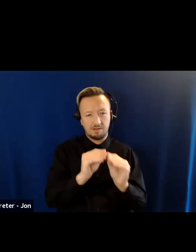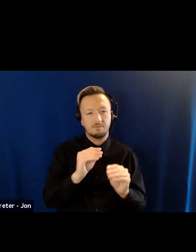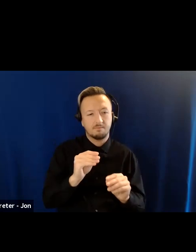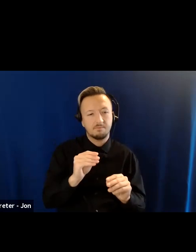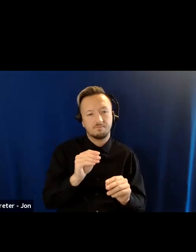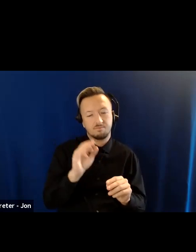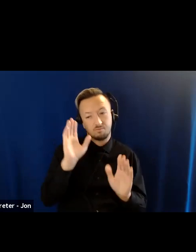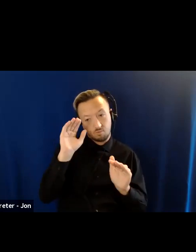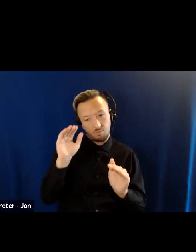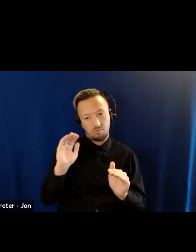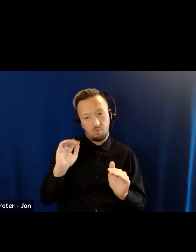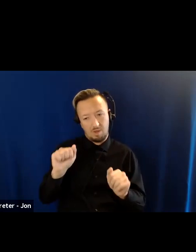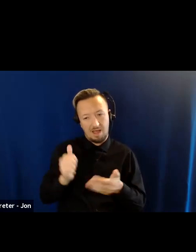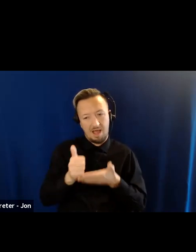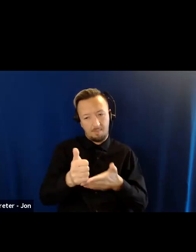save some people.